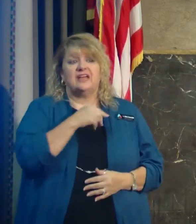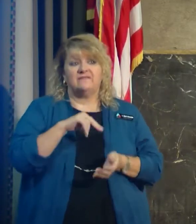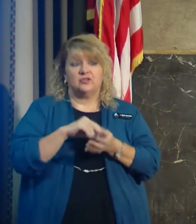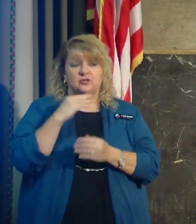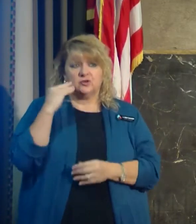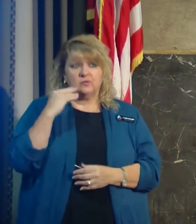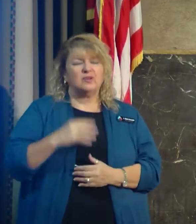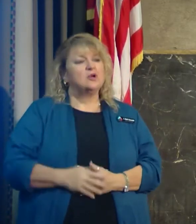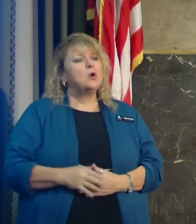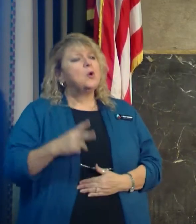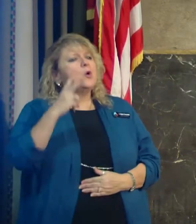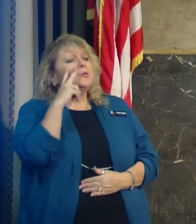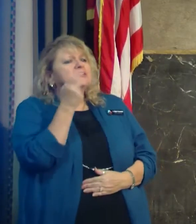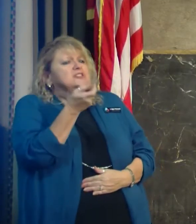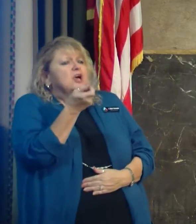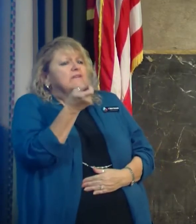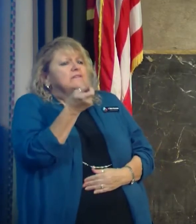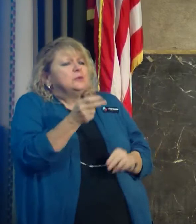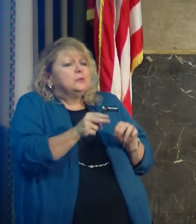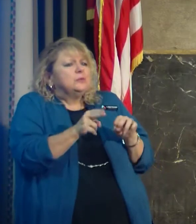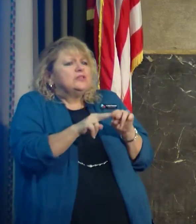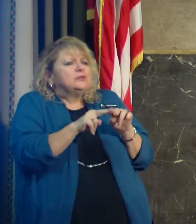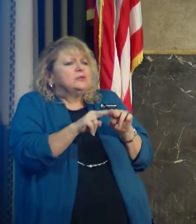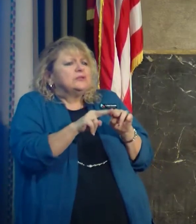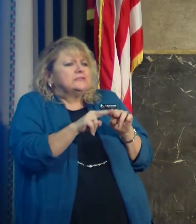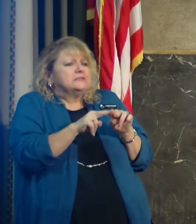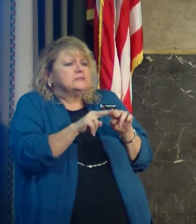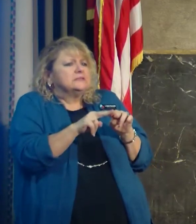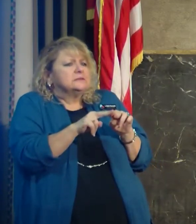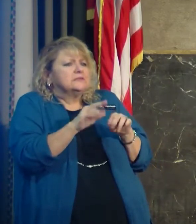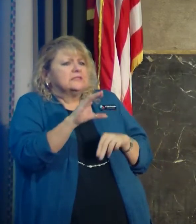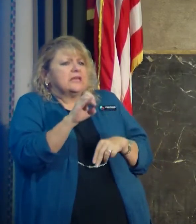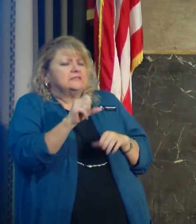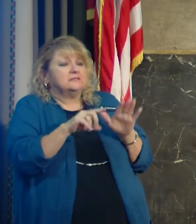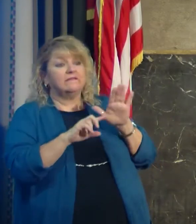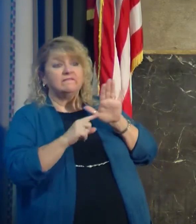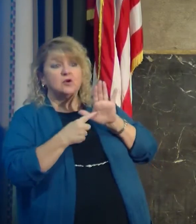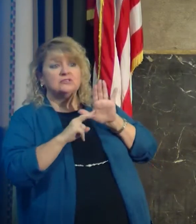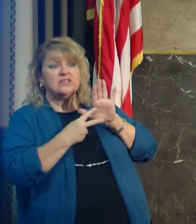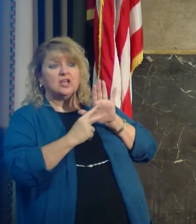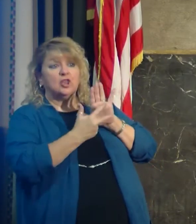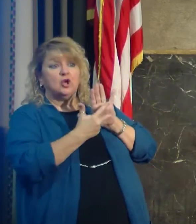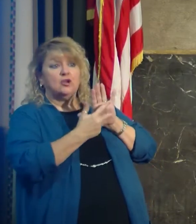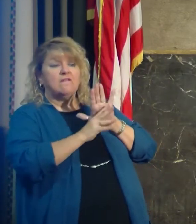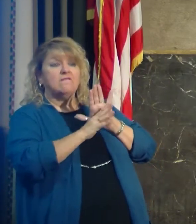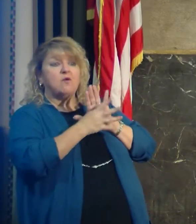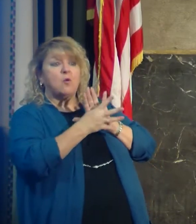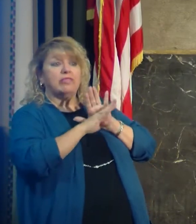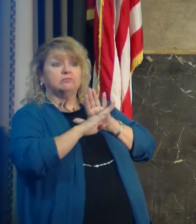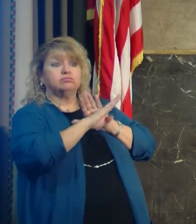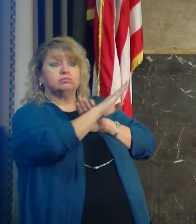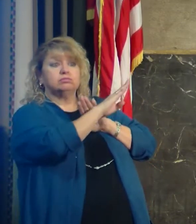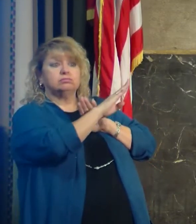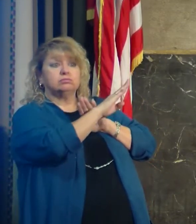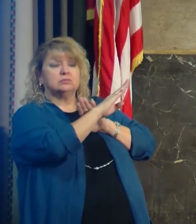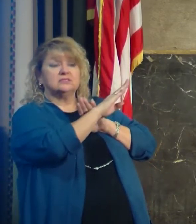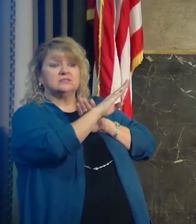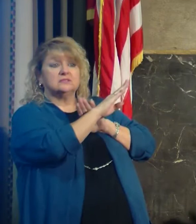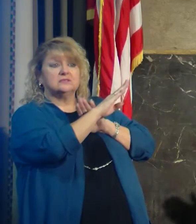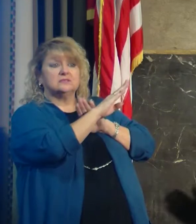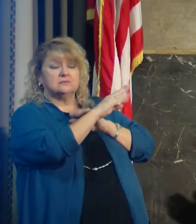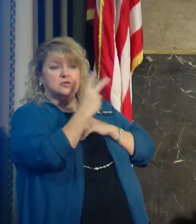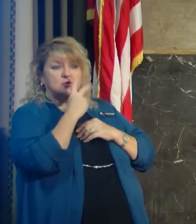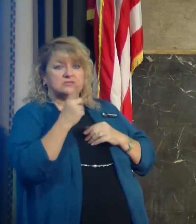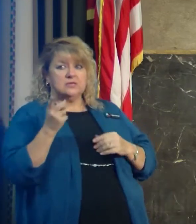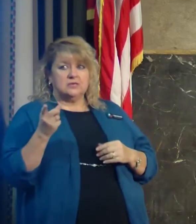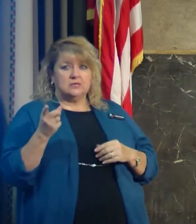We did see small increases in cases this past surge amongst nursing home residents. That's the blue line. But you can see